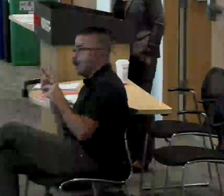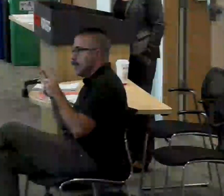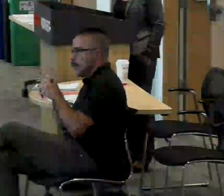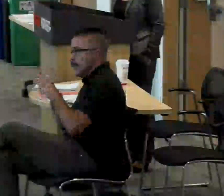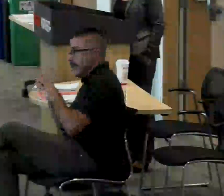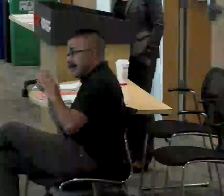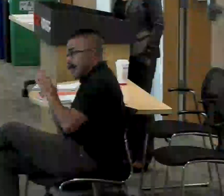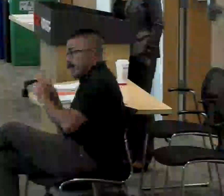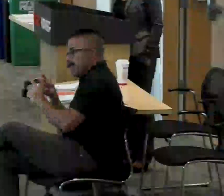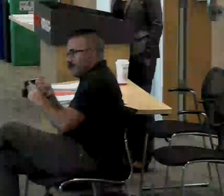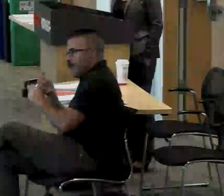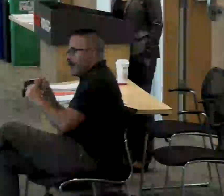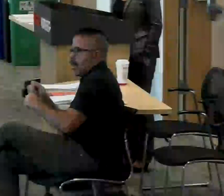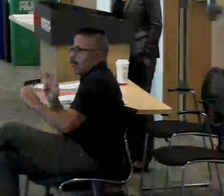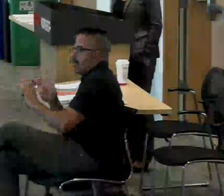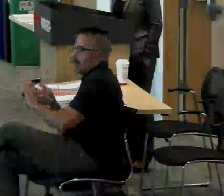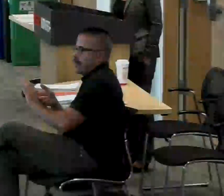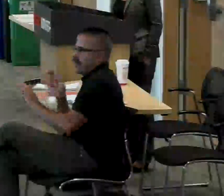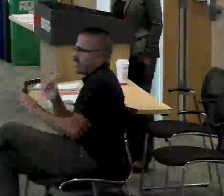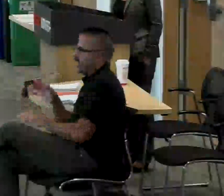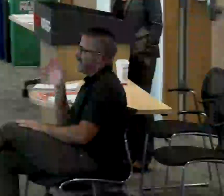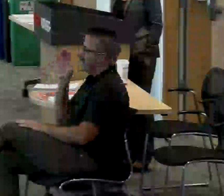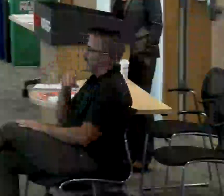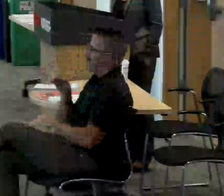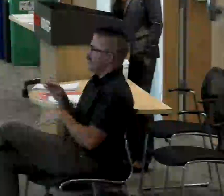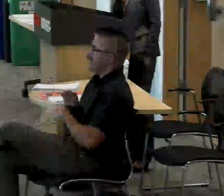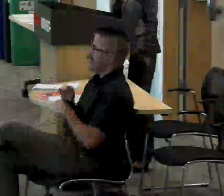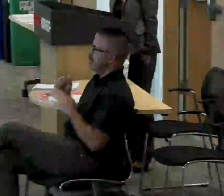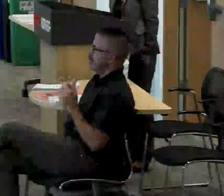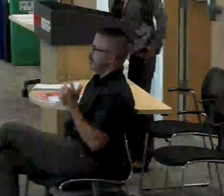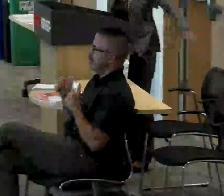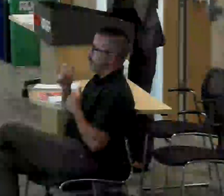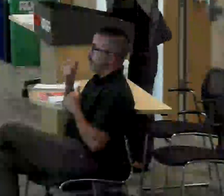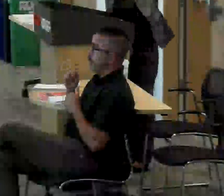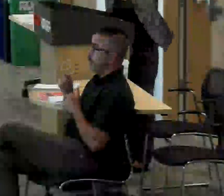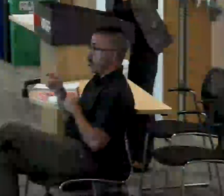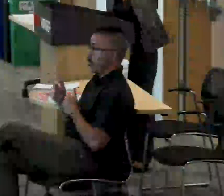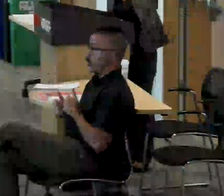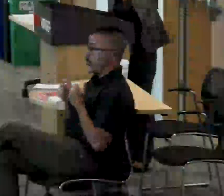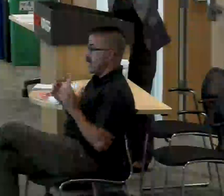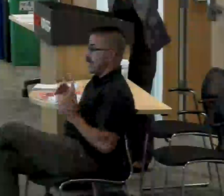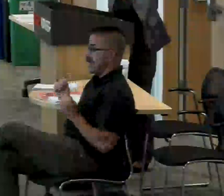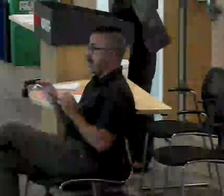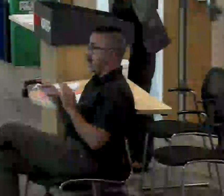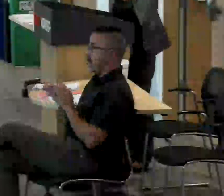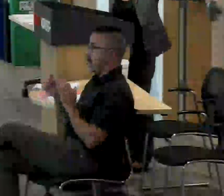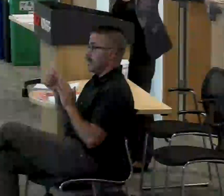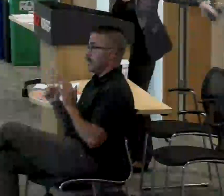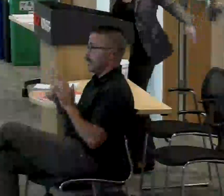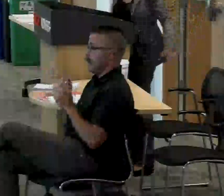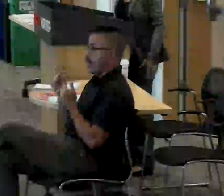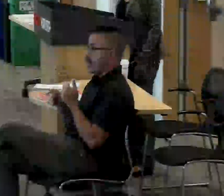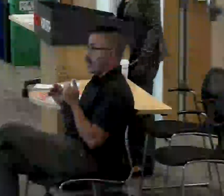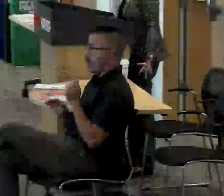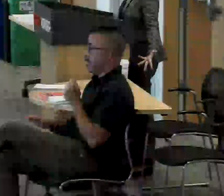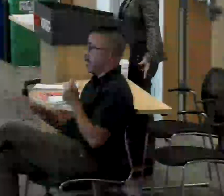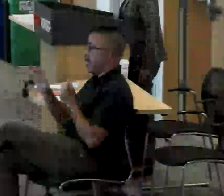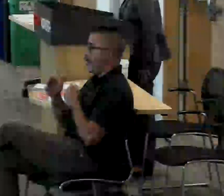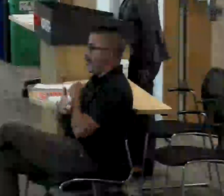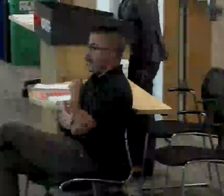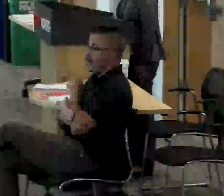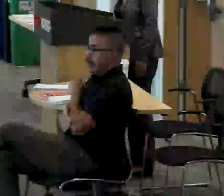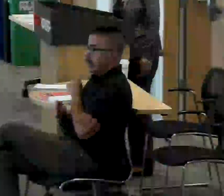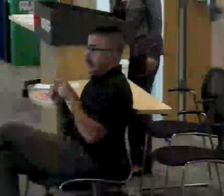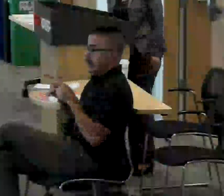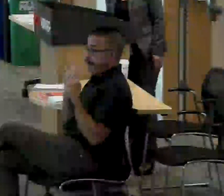allowed to participate, which is an odd business structure because those residents can choose any of the programs that are national. So I